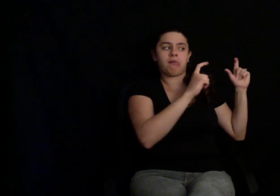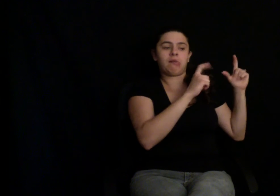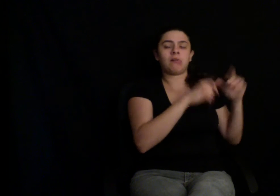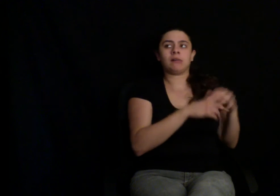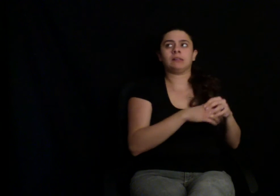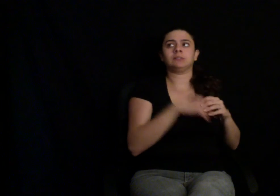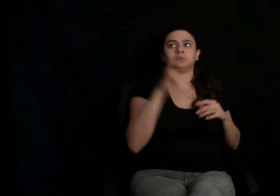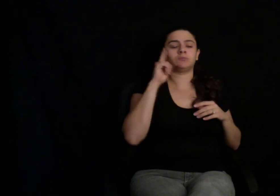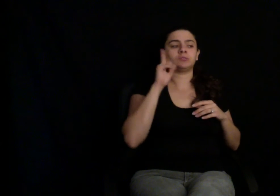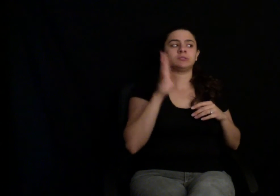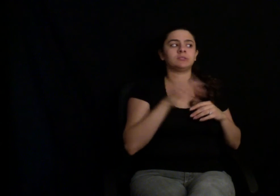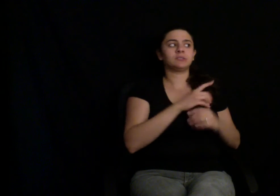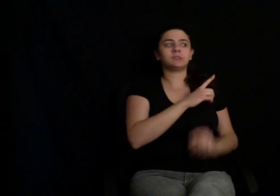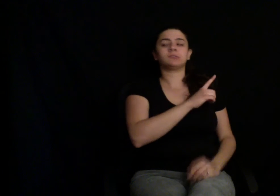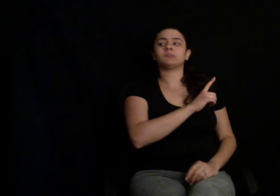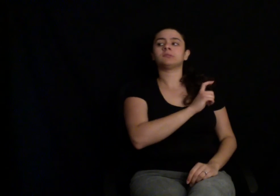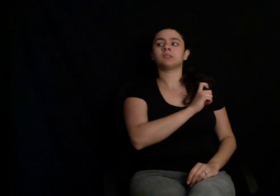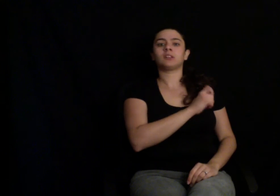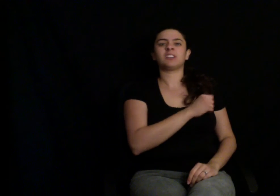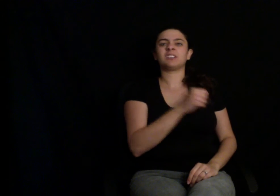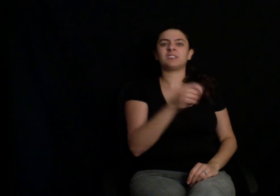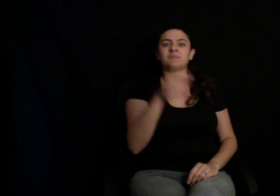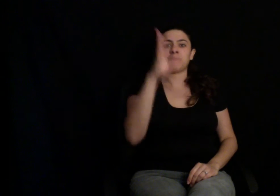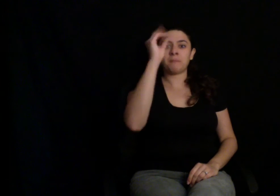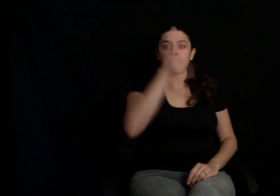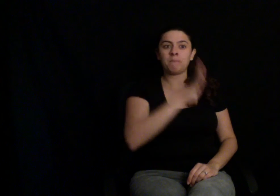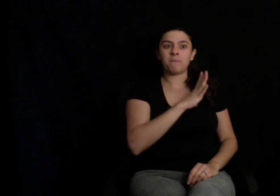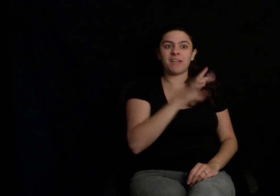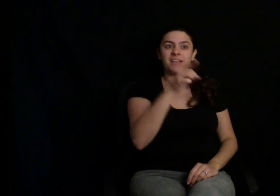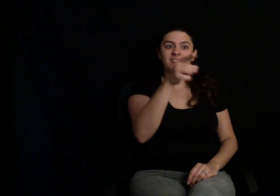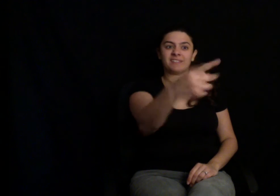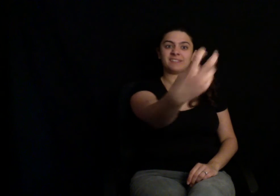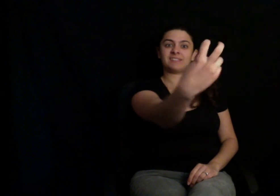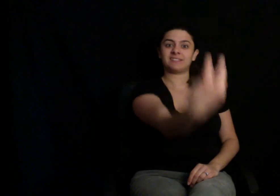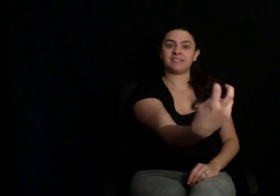sitting in front of me and he held his phone back behind his elbow. He twisted